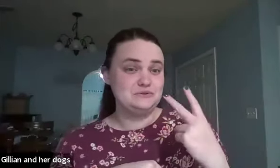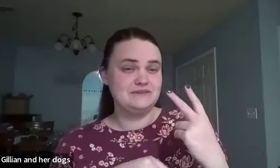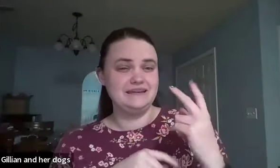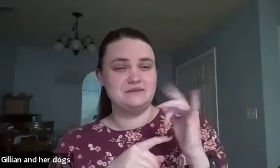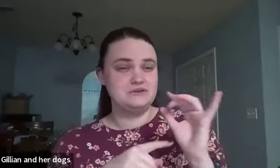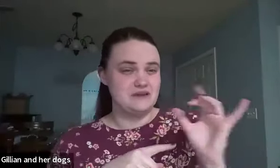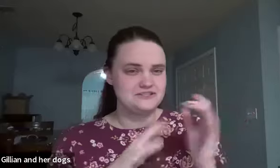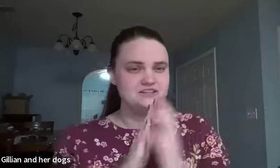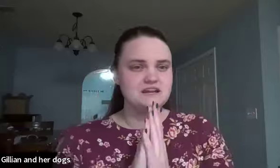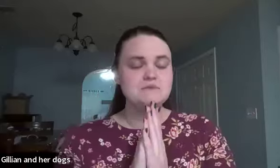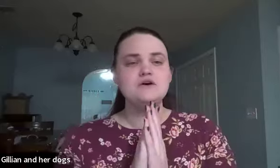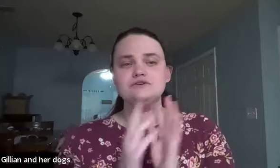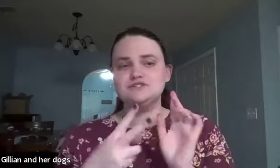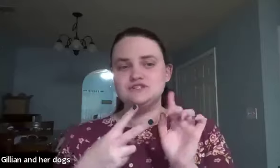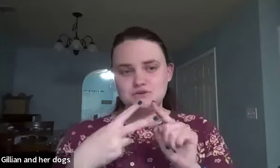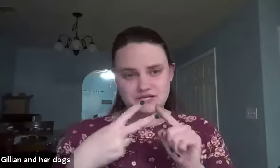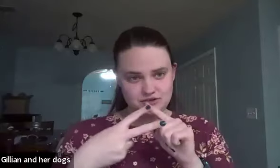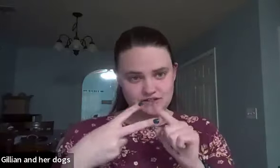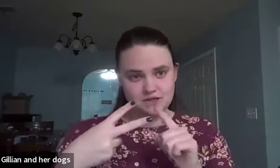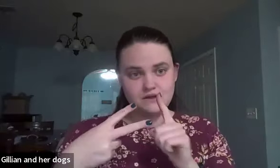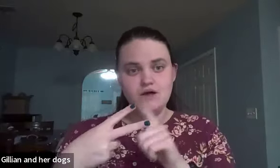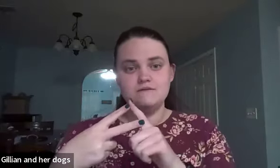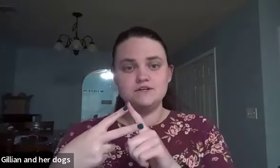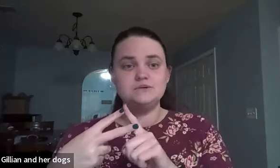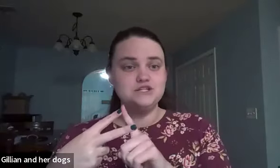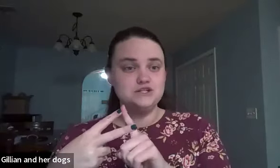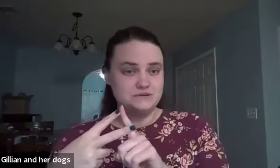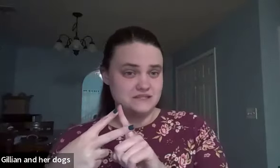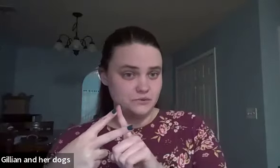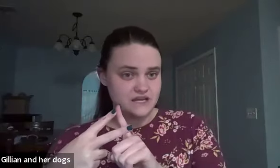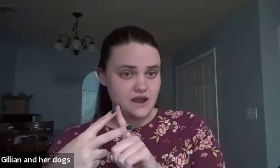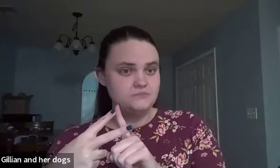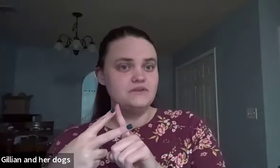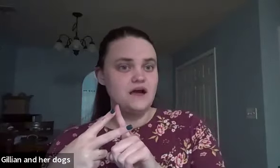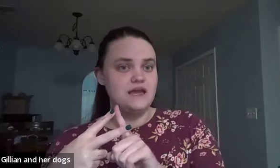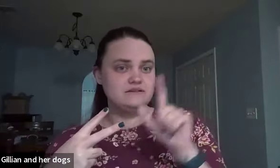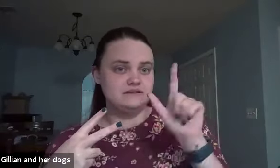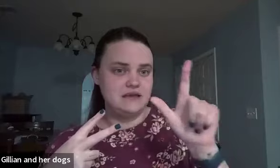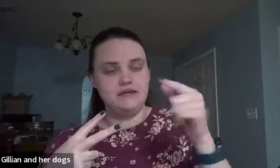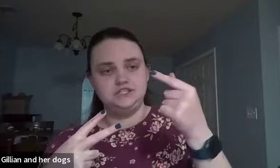two like double letters in your name, there are two ways you can do it. The first one is you can do a double tap, like at like